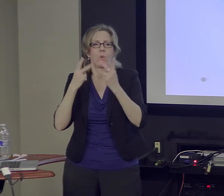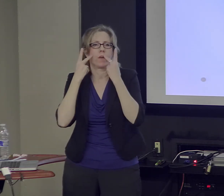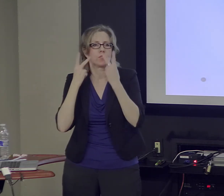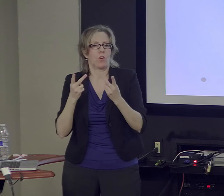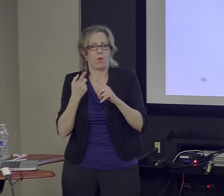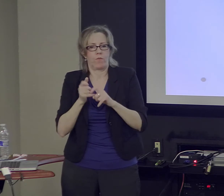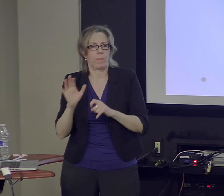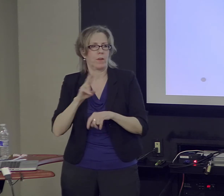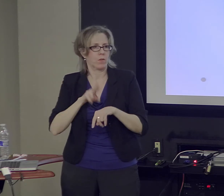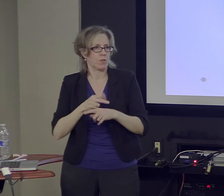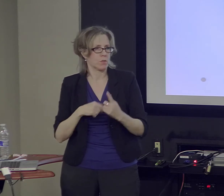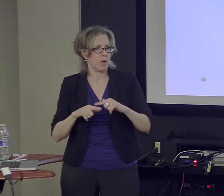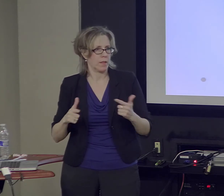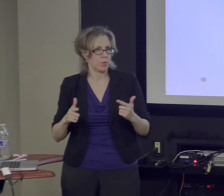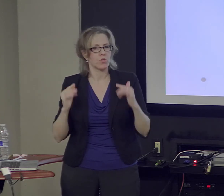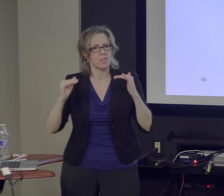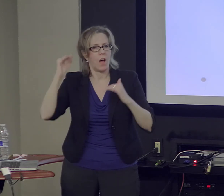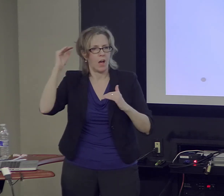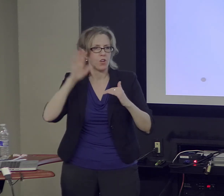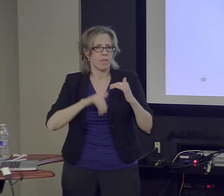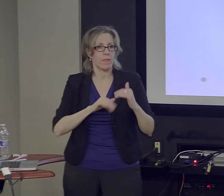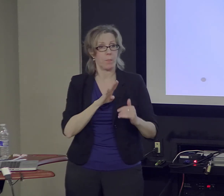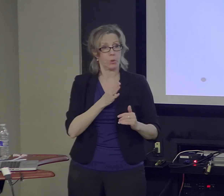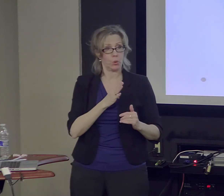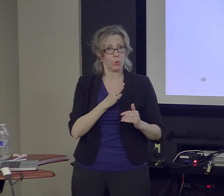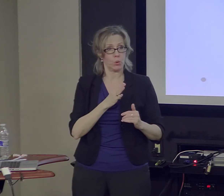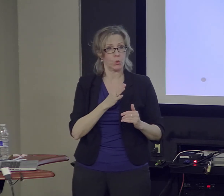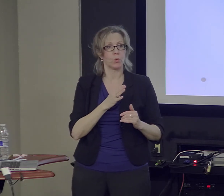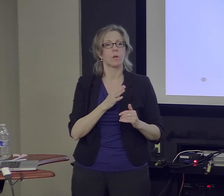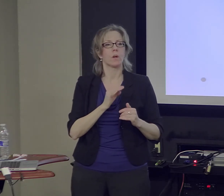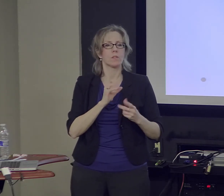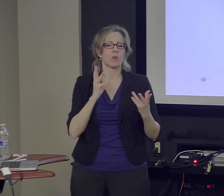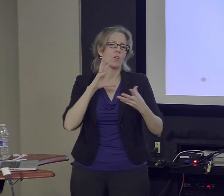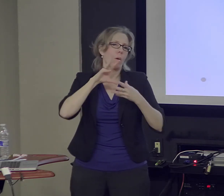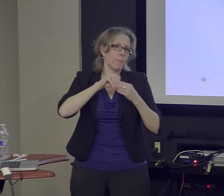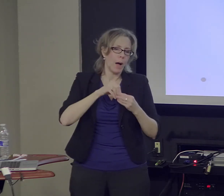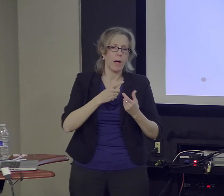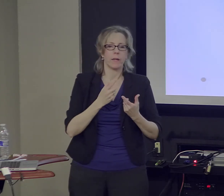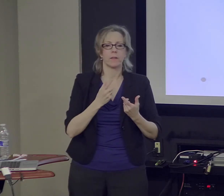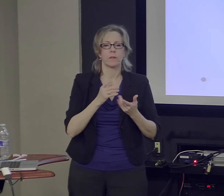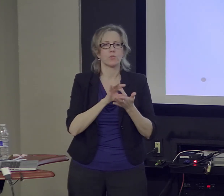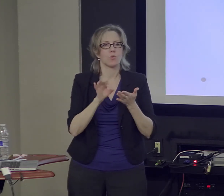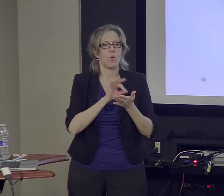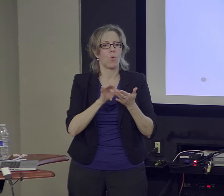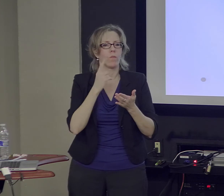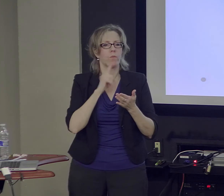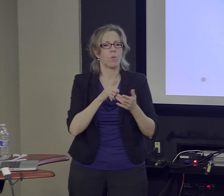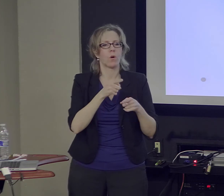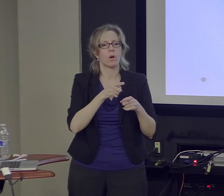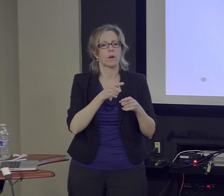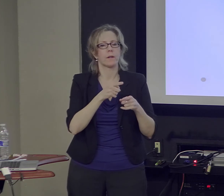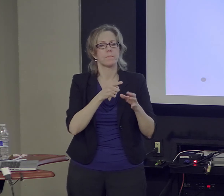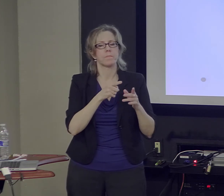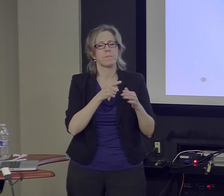their native language, or international sign language. And you can see here in